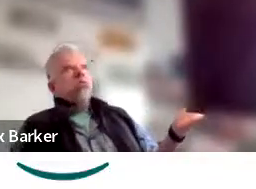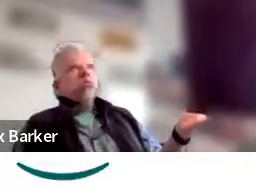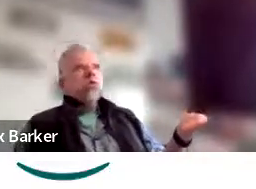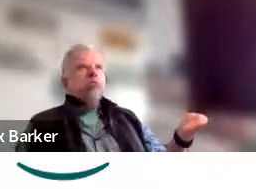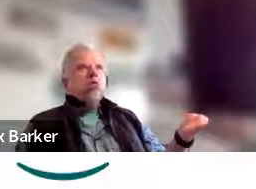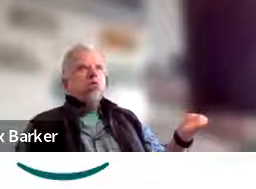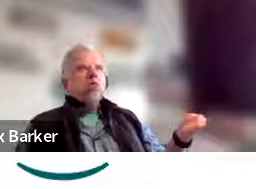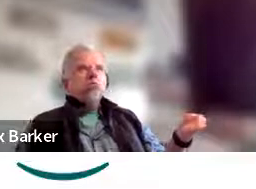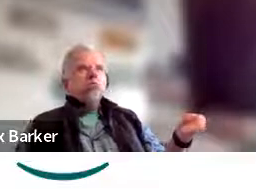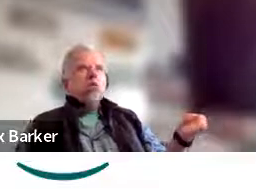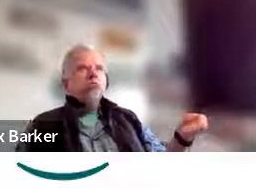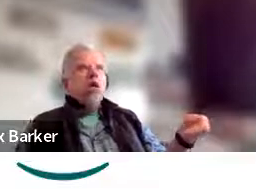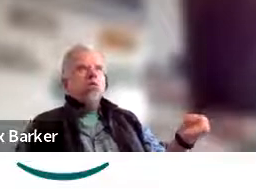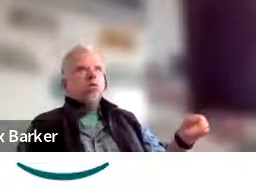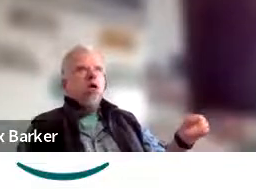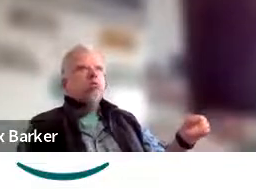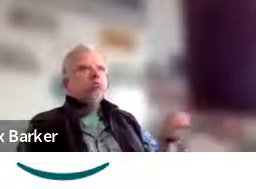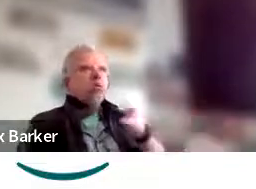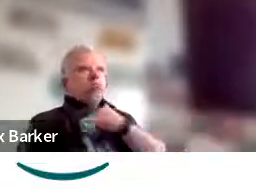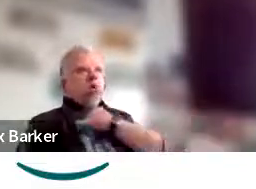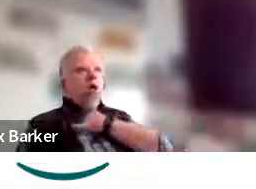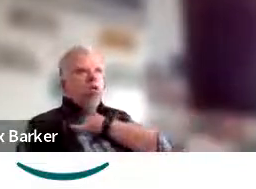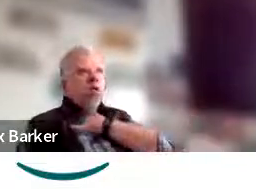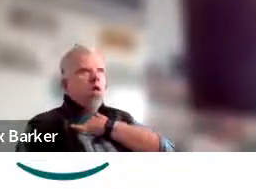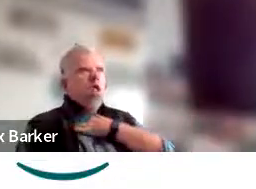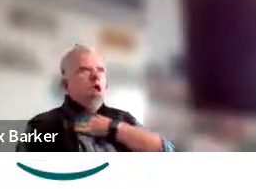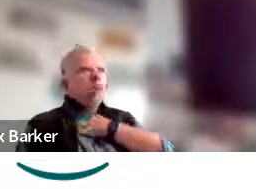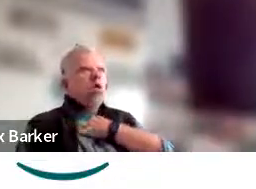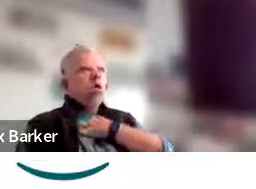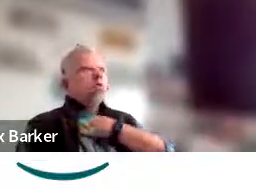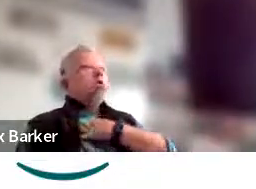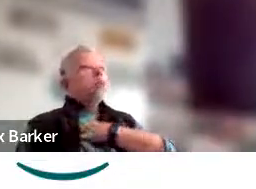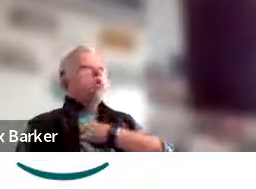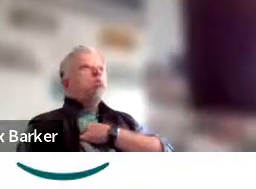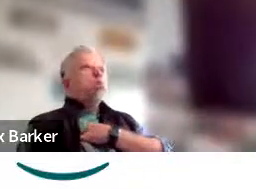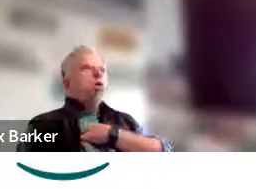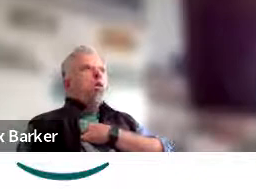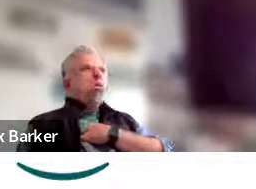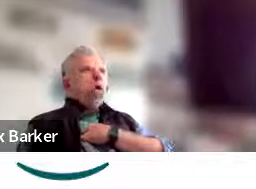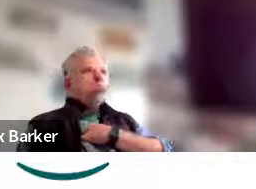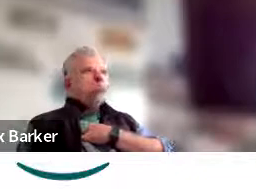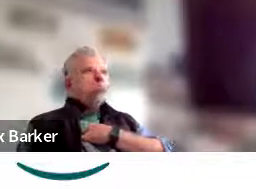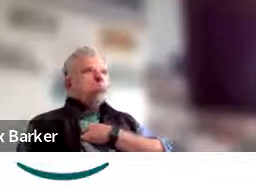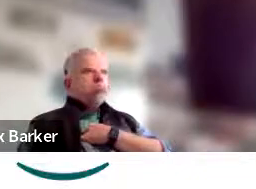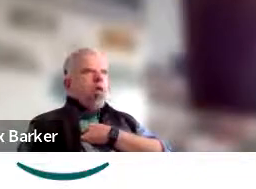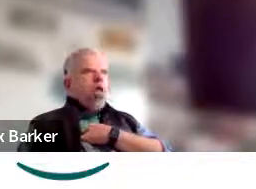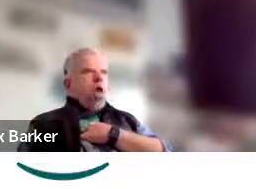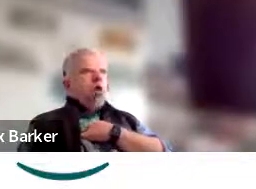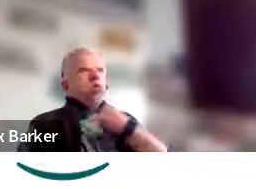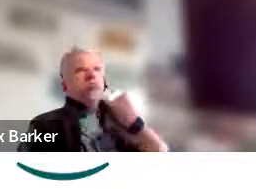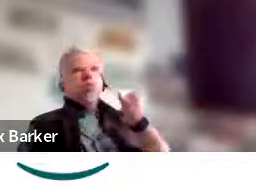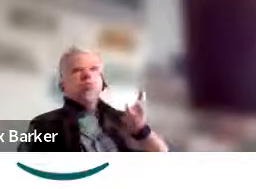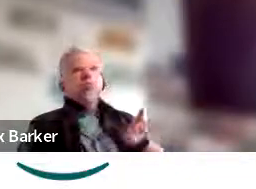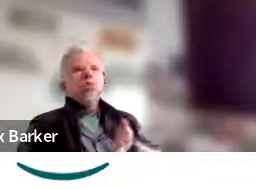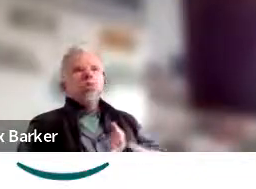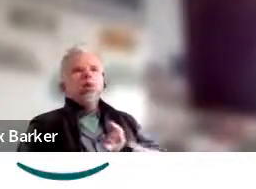can be characterized as being a mask. I often think I'm behind a mask. And what I would say is that I